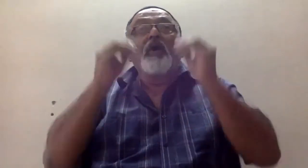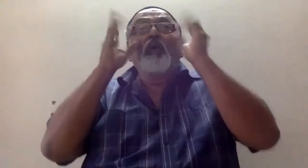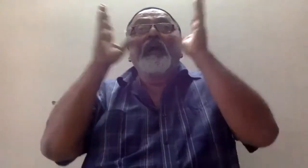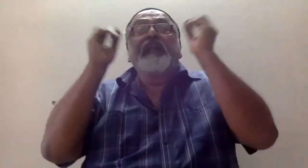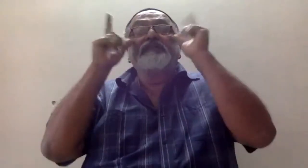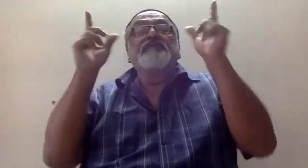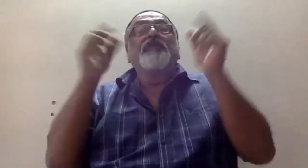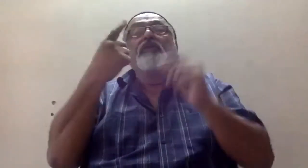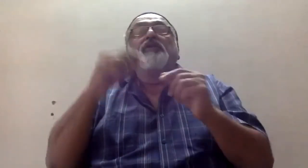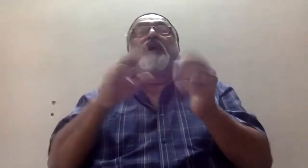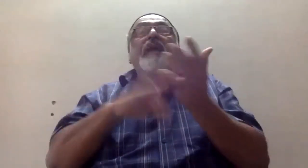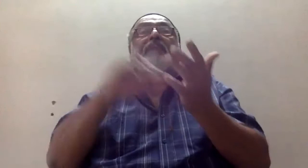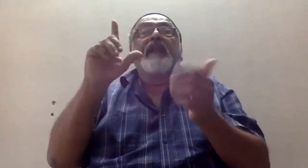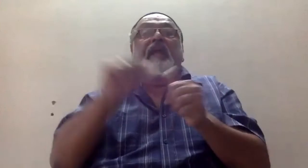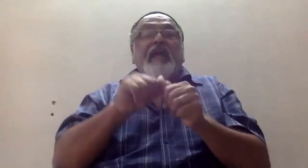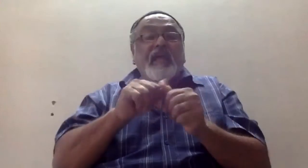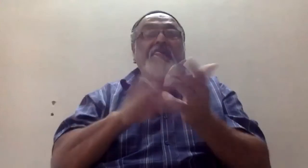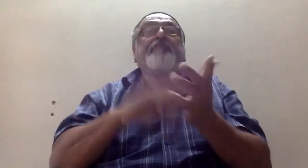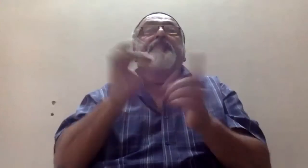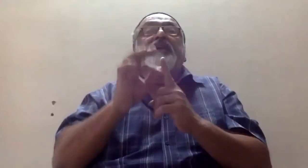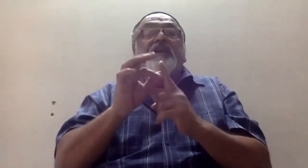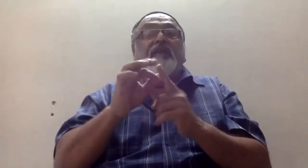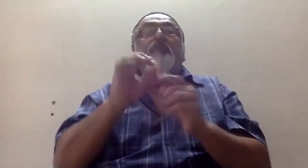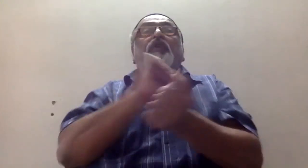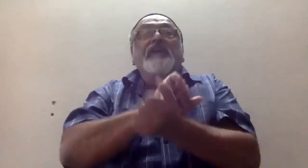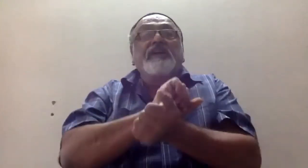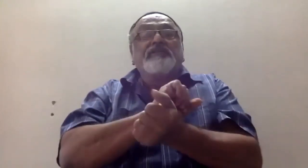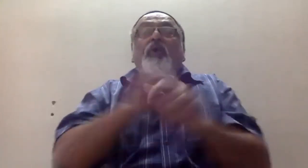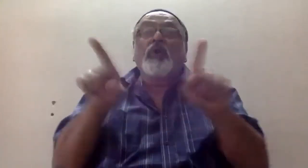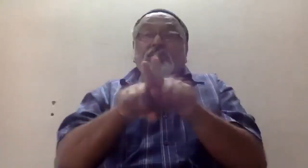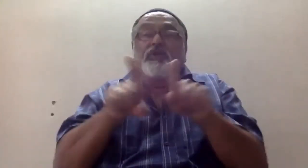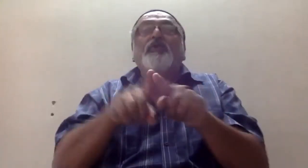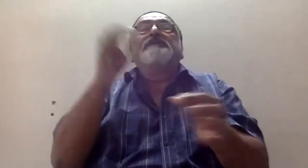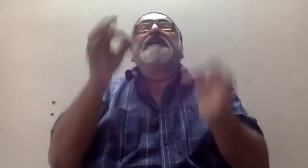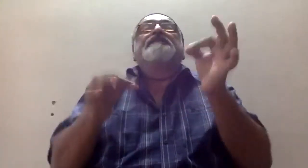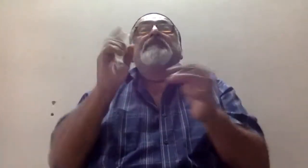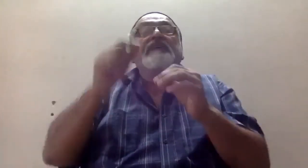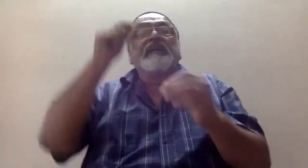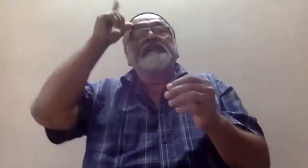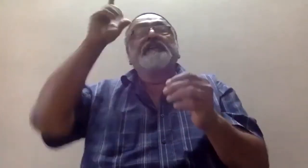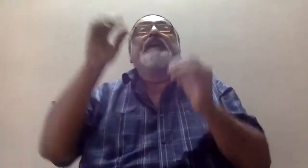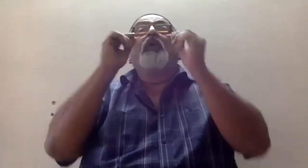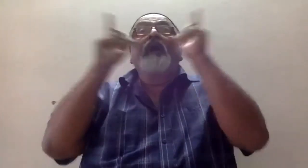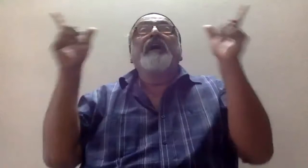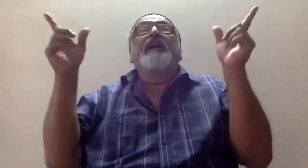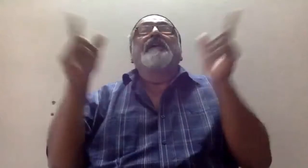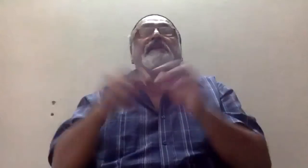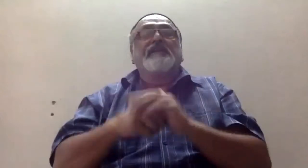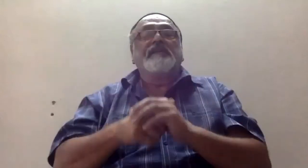assembly and police, but also judges. So because while we are framing the law, we knew the judges do not know